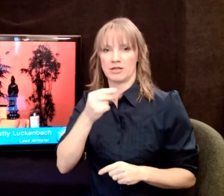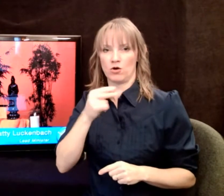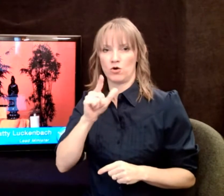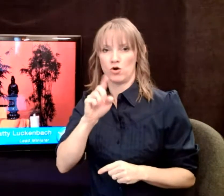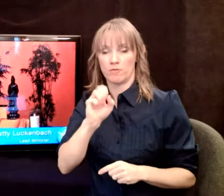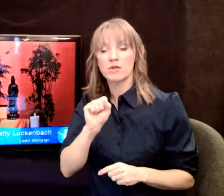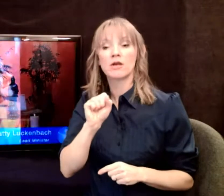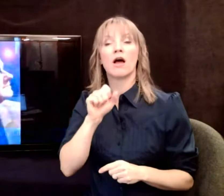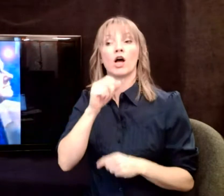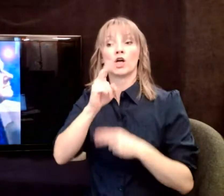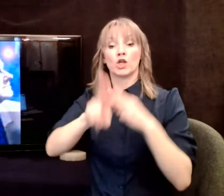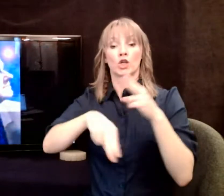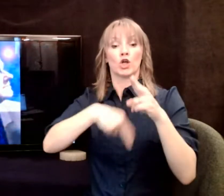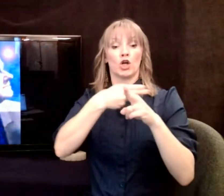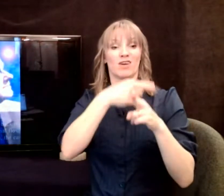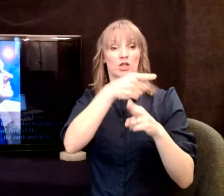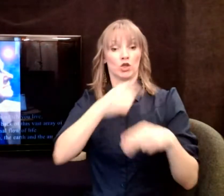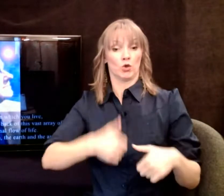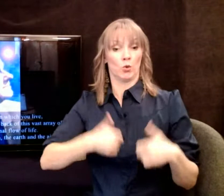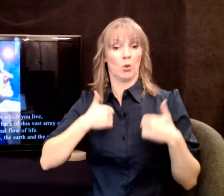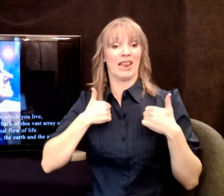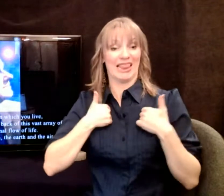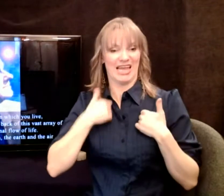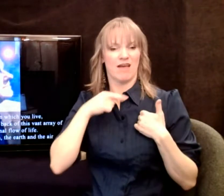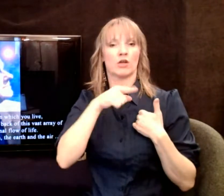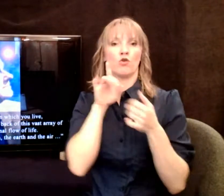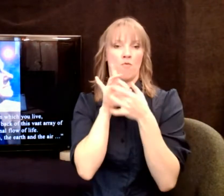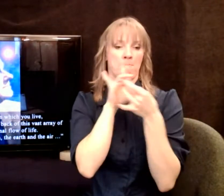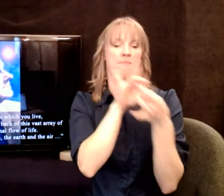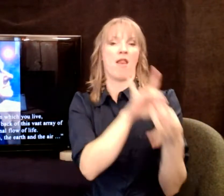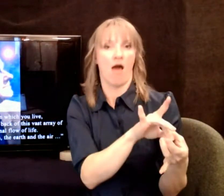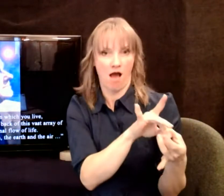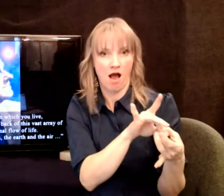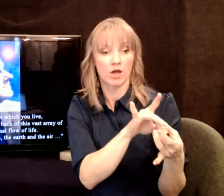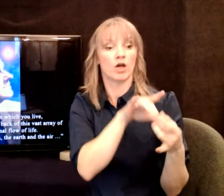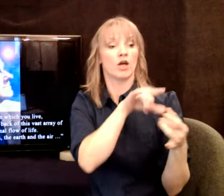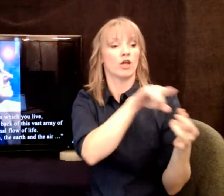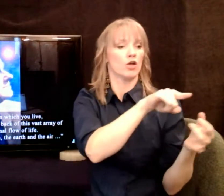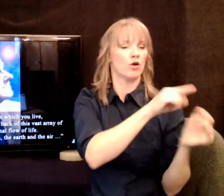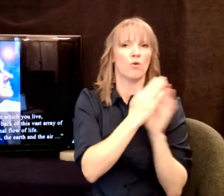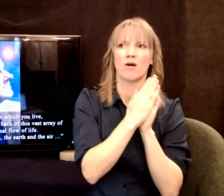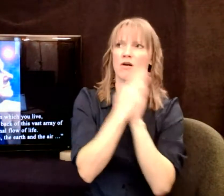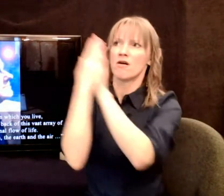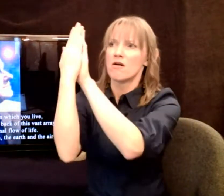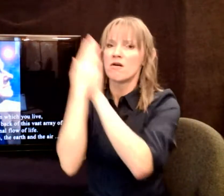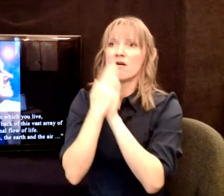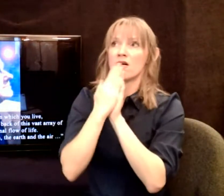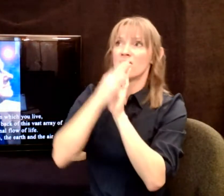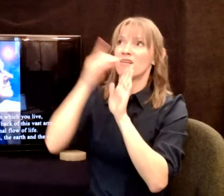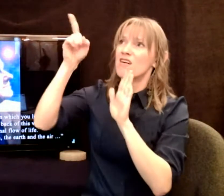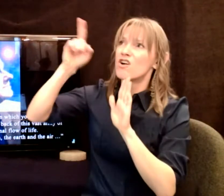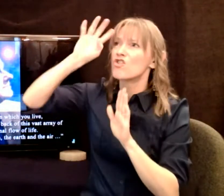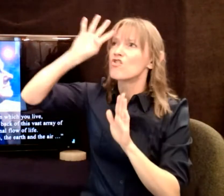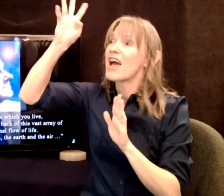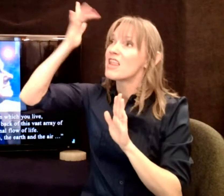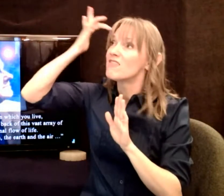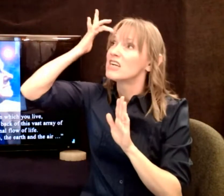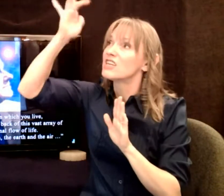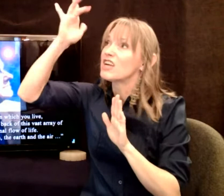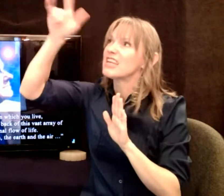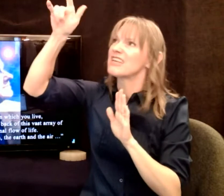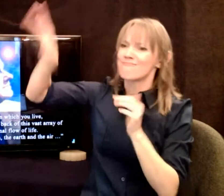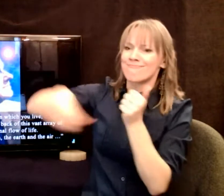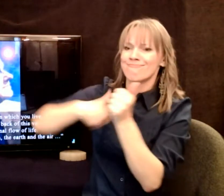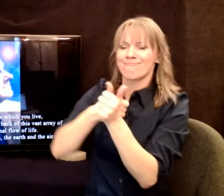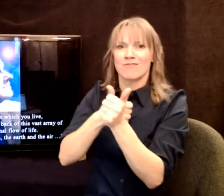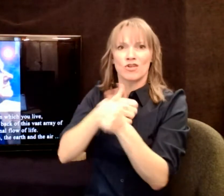You belong to the universe in which you live. You are one with the creative genius back of this vast